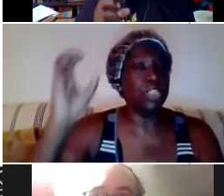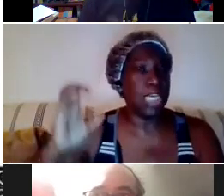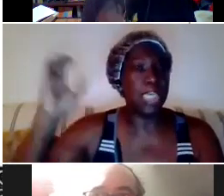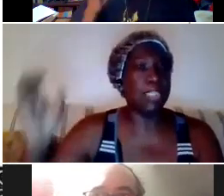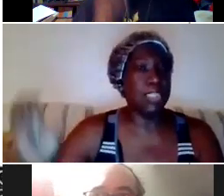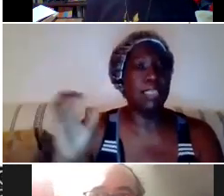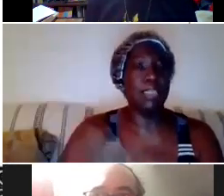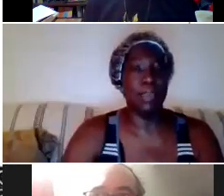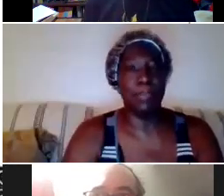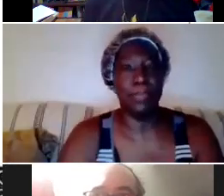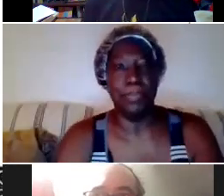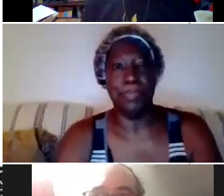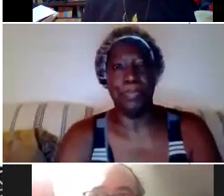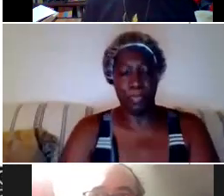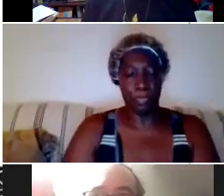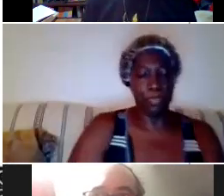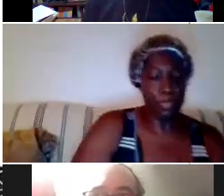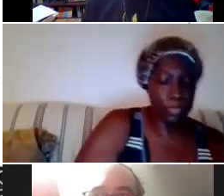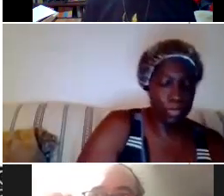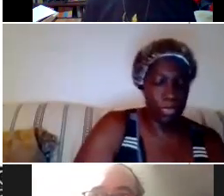bounce your sign. Punch your hands.